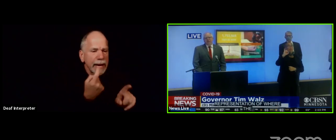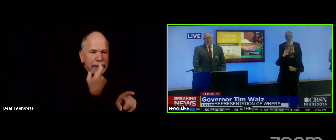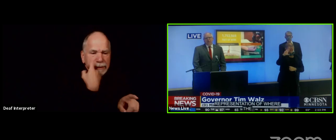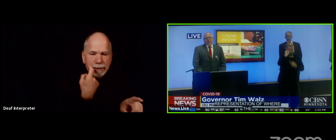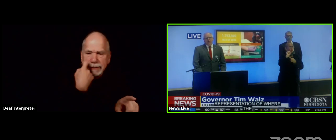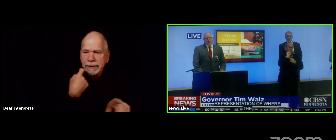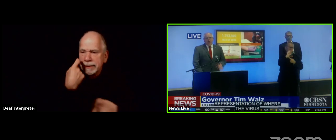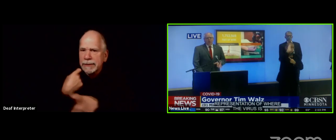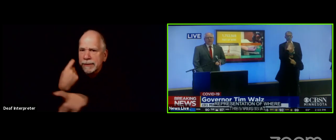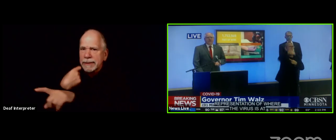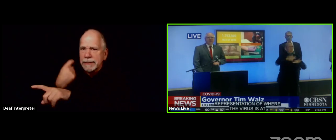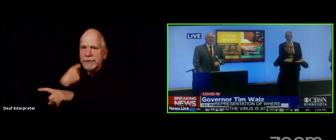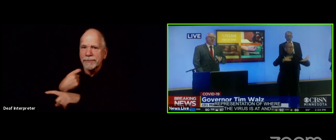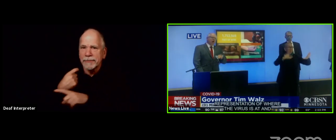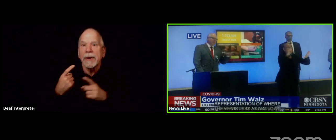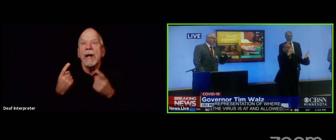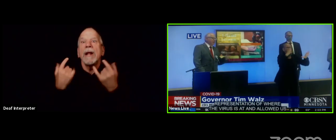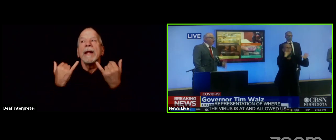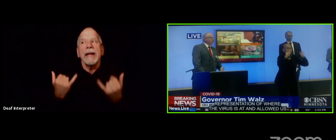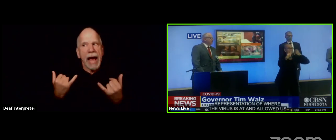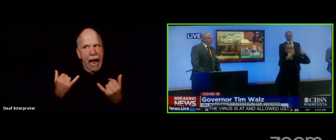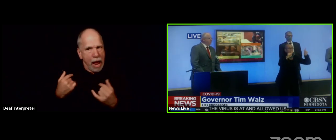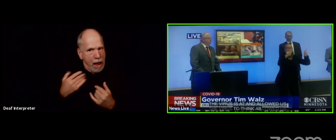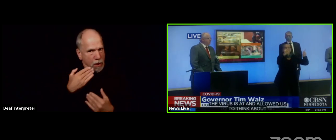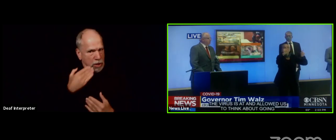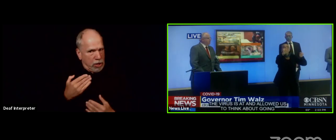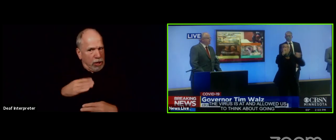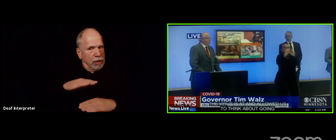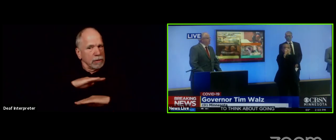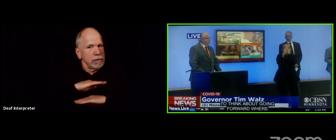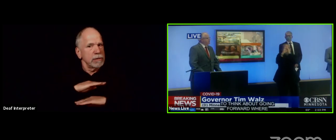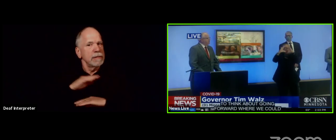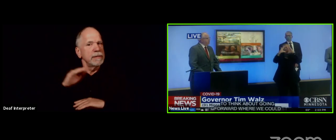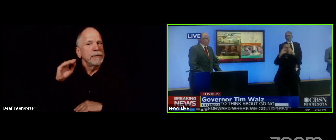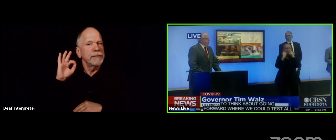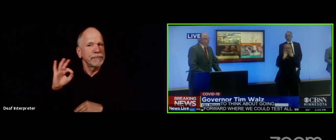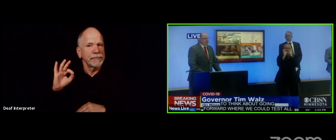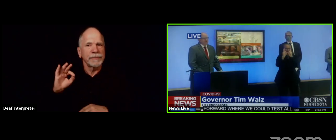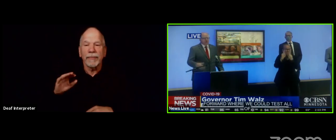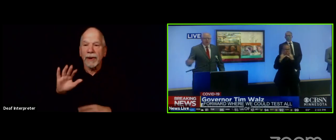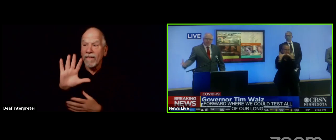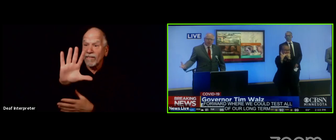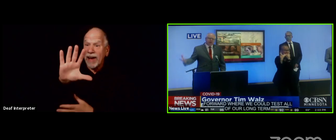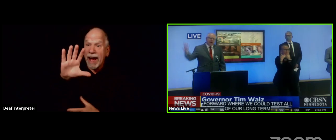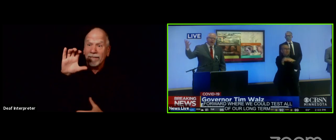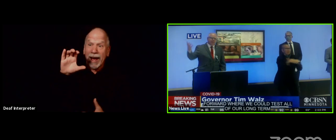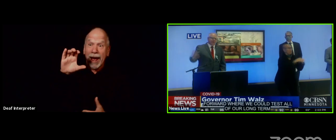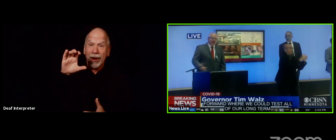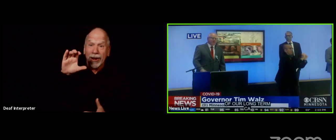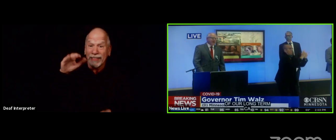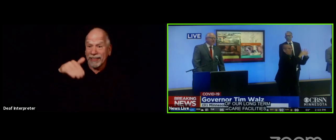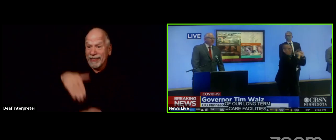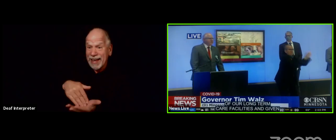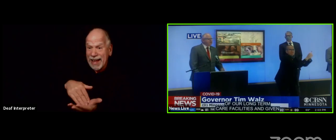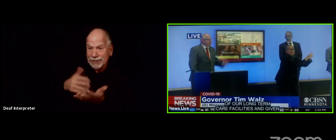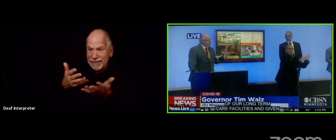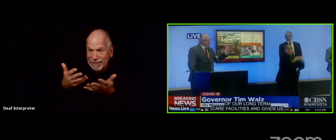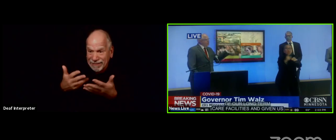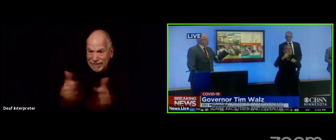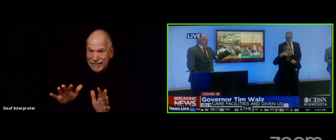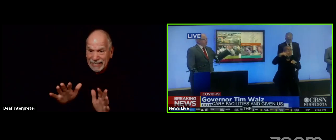going forward where we could test all of our long-term care facilities. It has given us the ability then to start building up the contact tracing